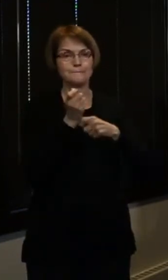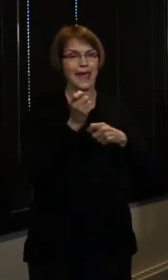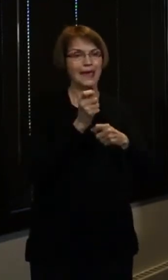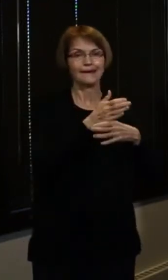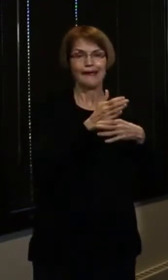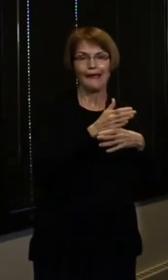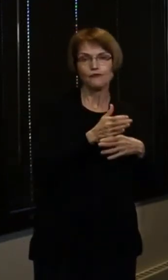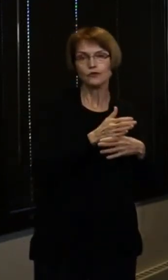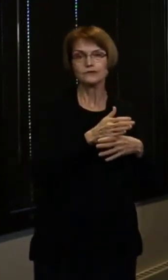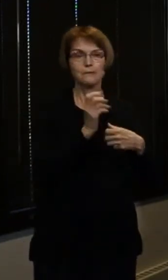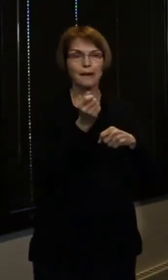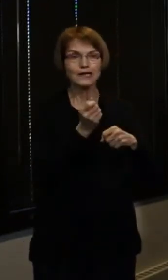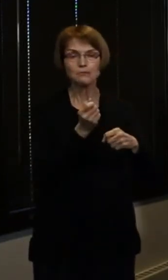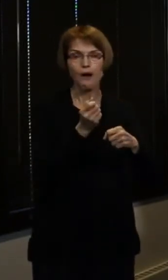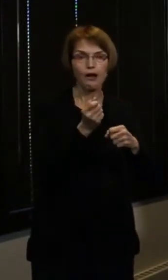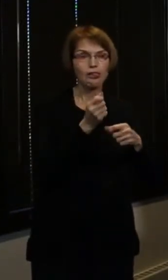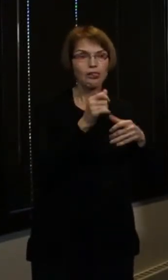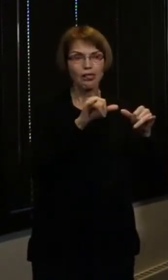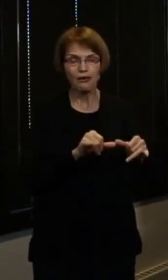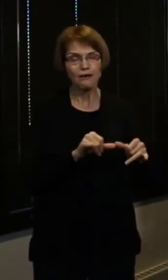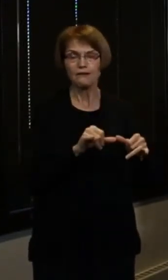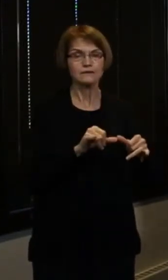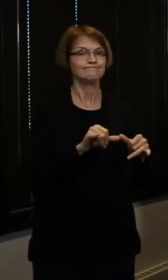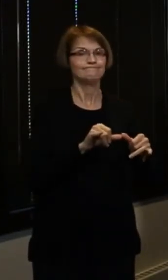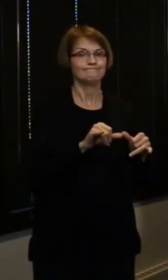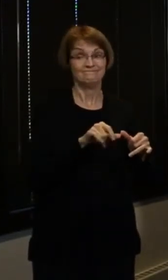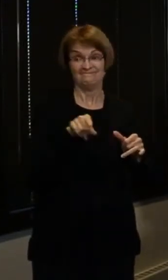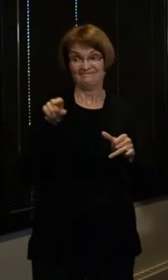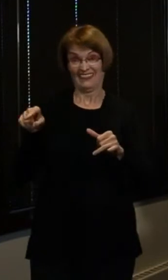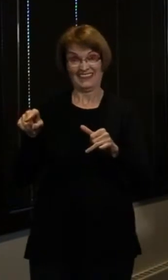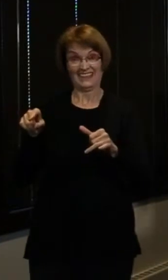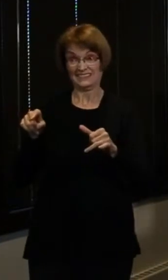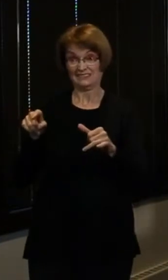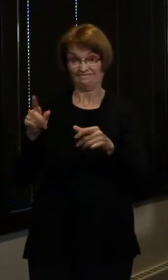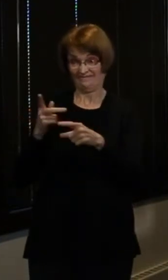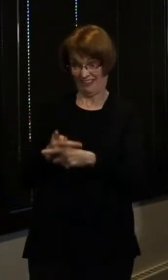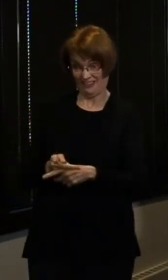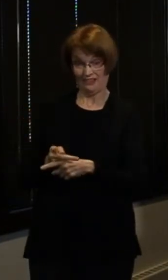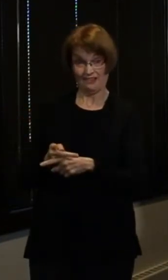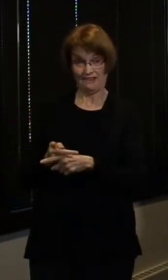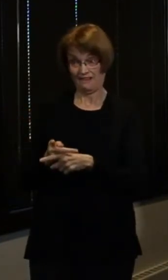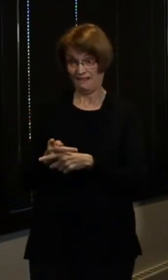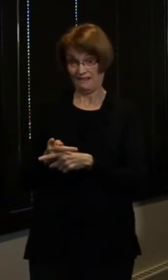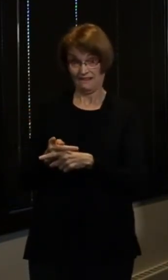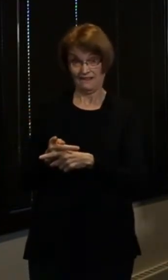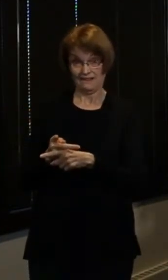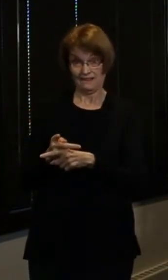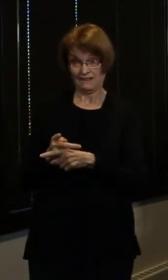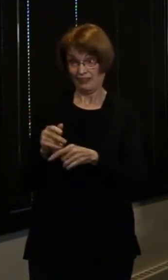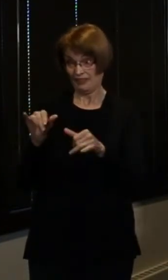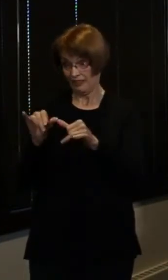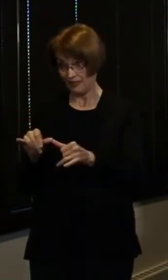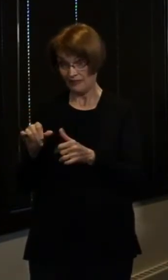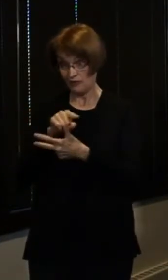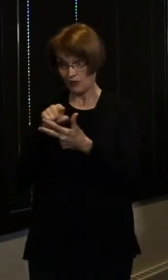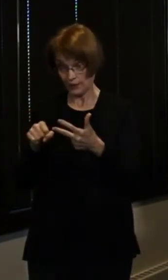or things like that. This is a very different metric between the different vaccines.